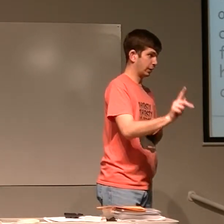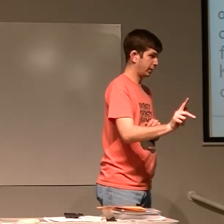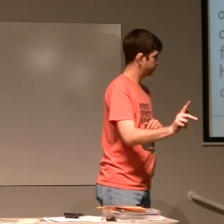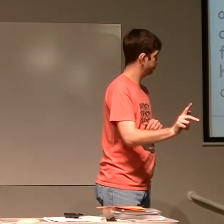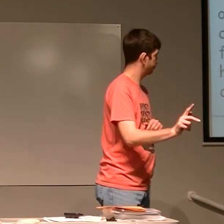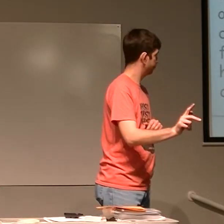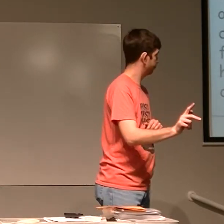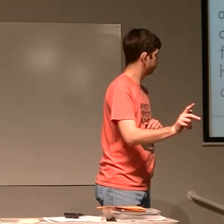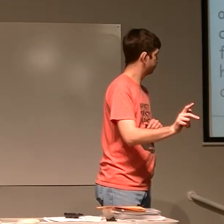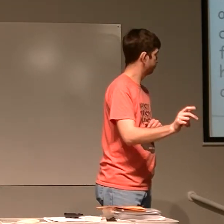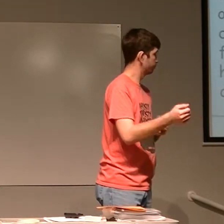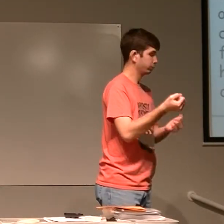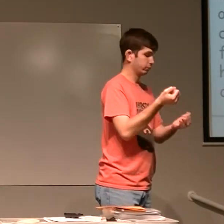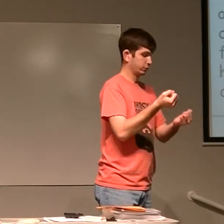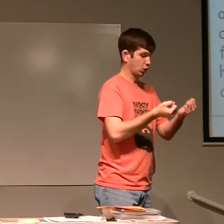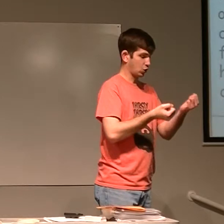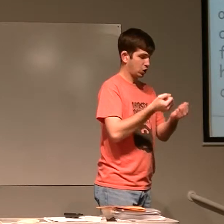okay, the car,